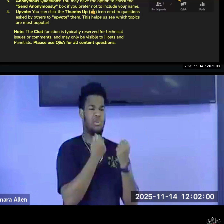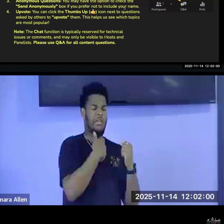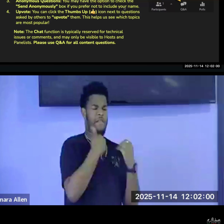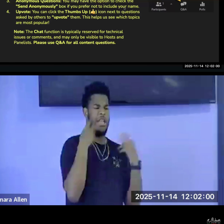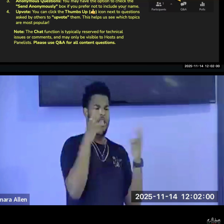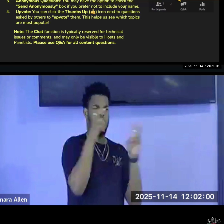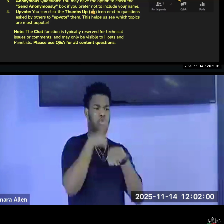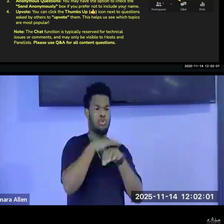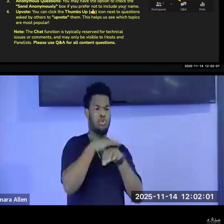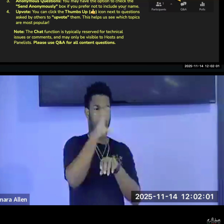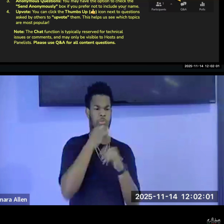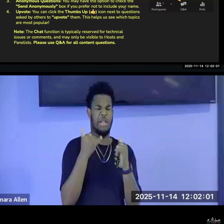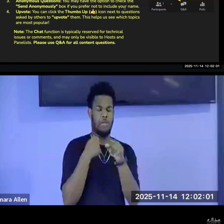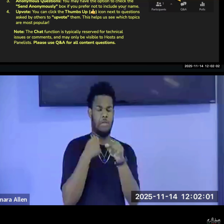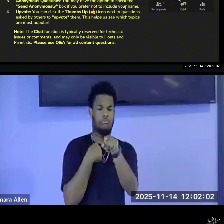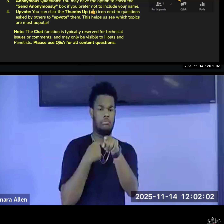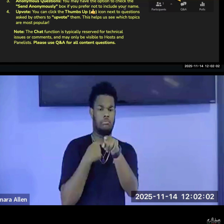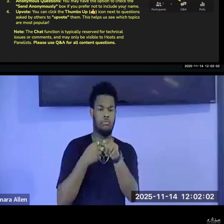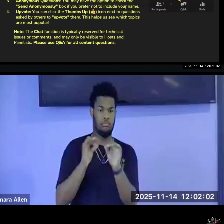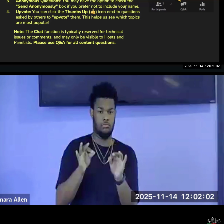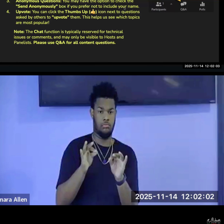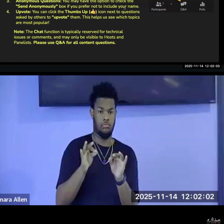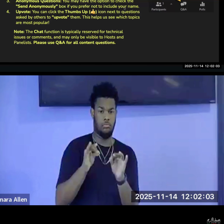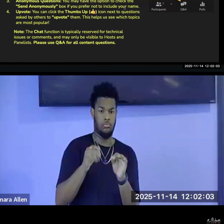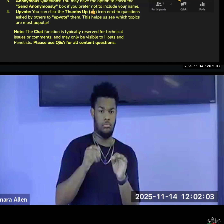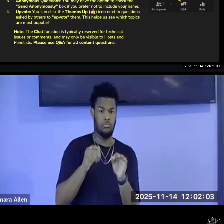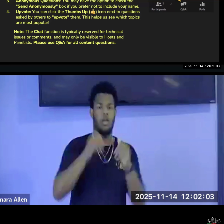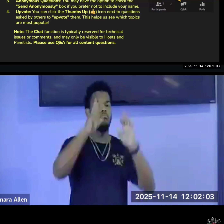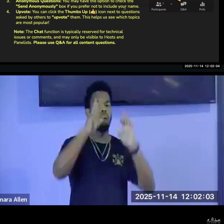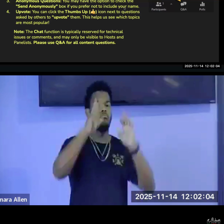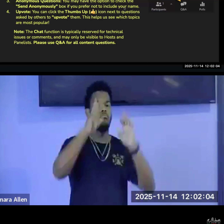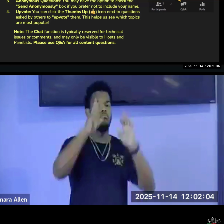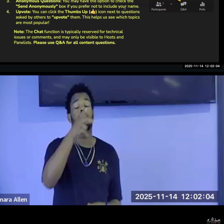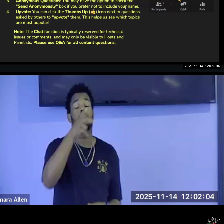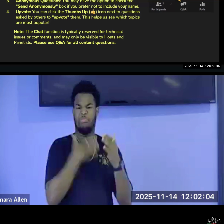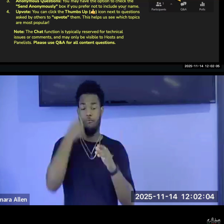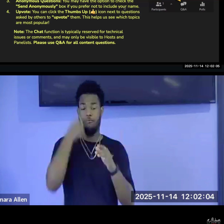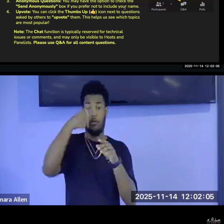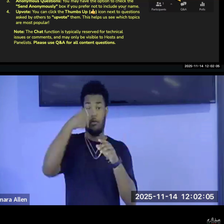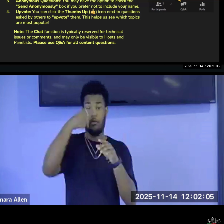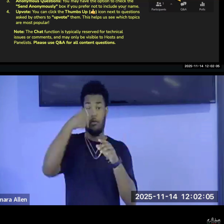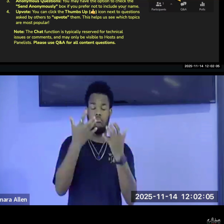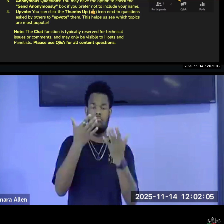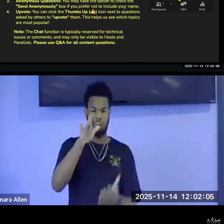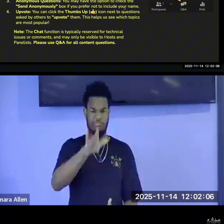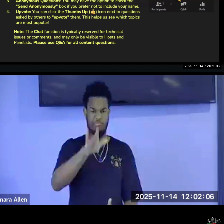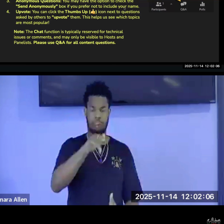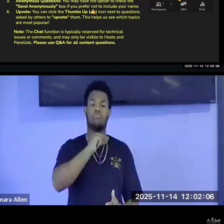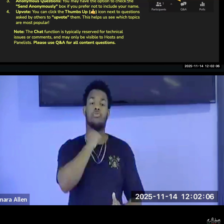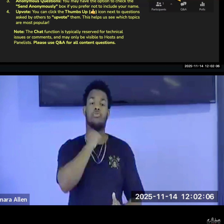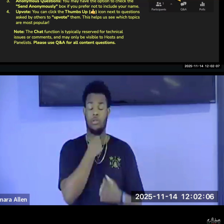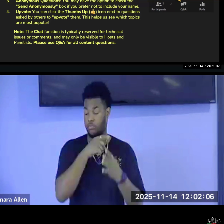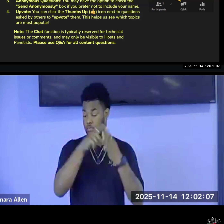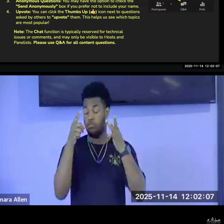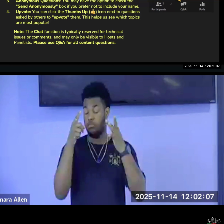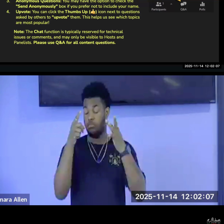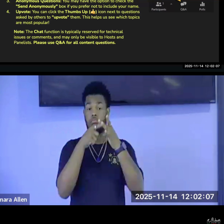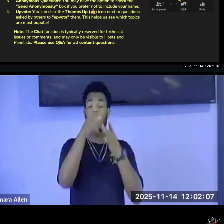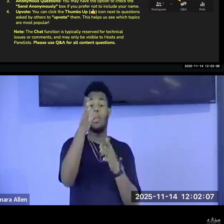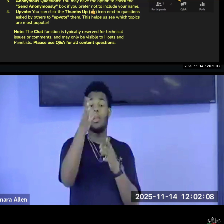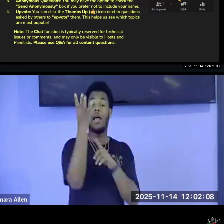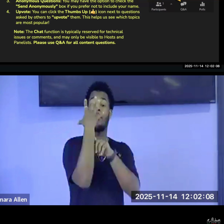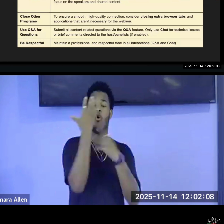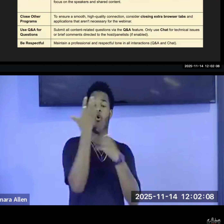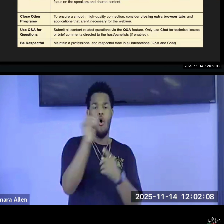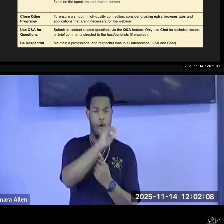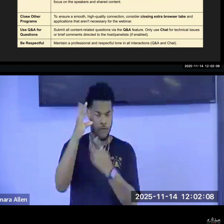your audio is muted, and if you don't mind just holding off one moment. Okay, looks like we have that worked out. So please make